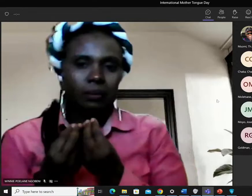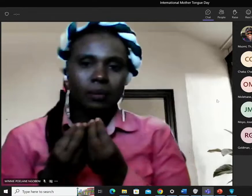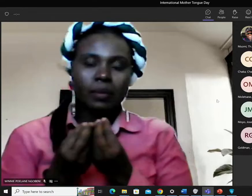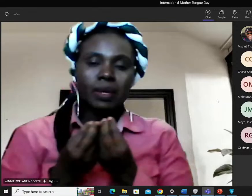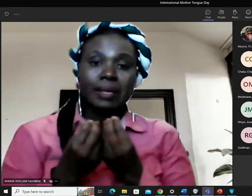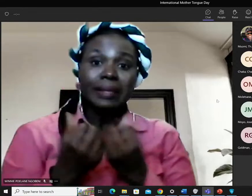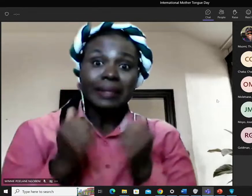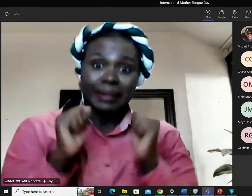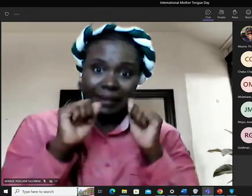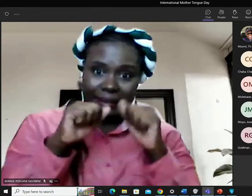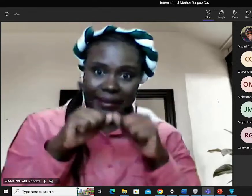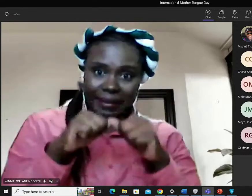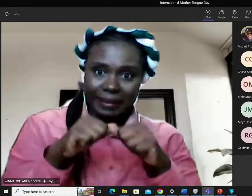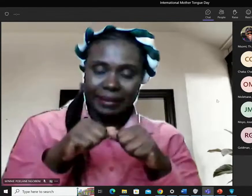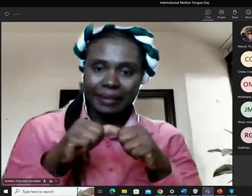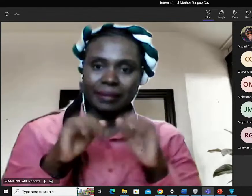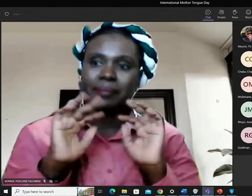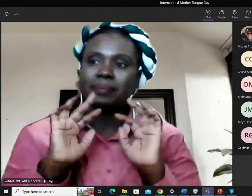yeah.